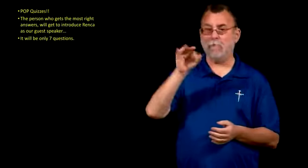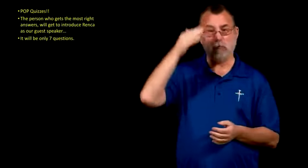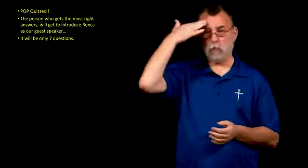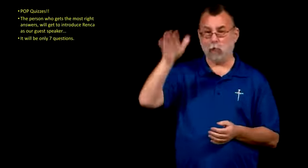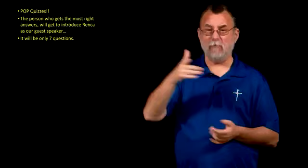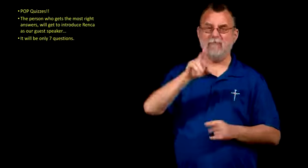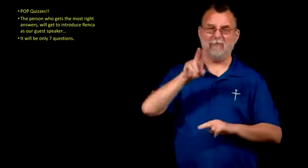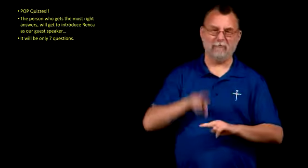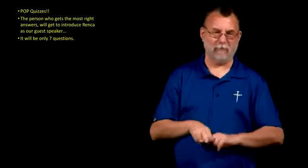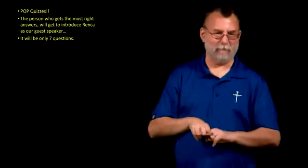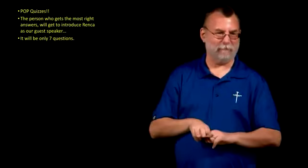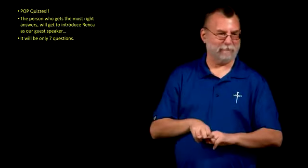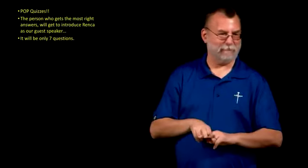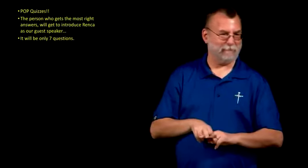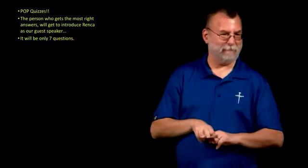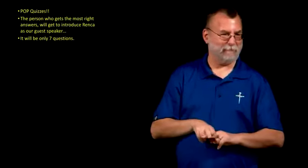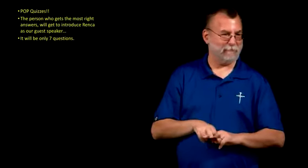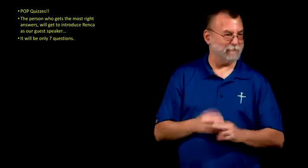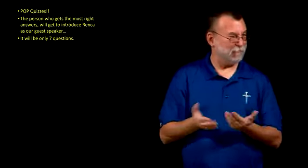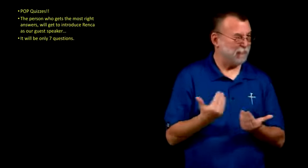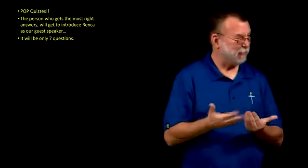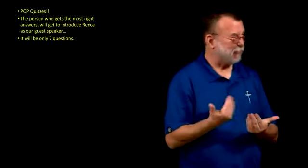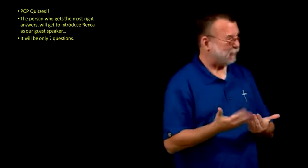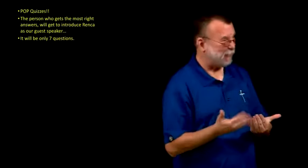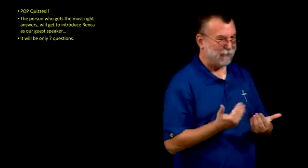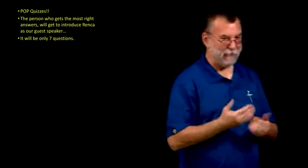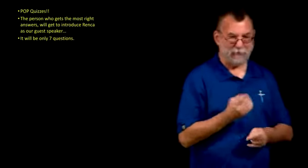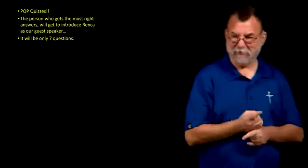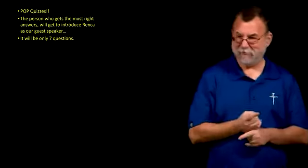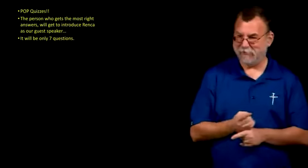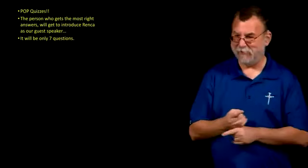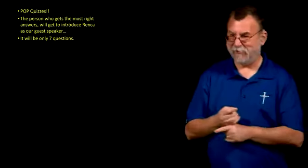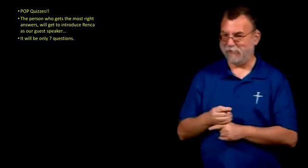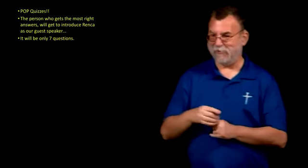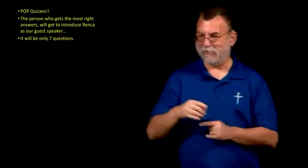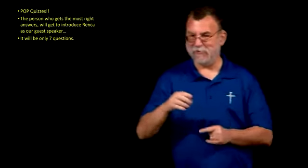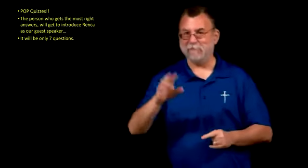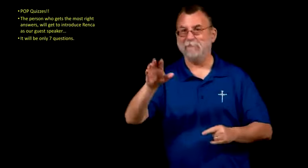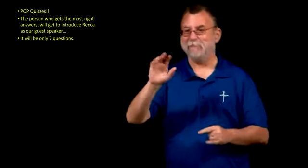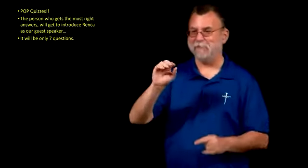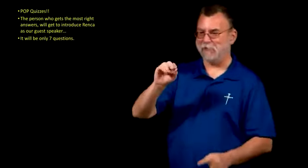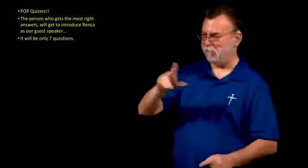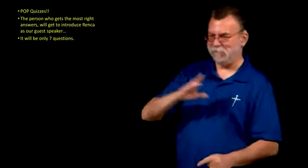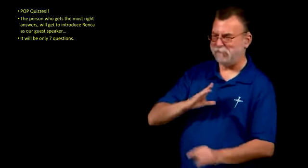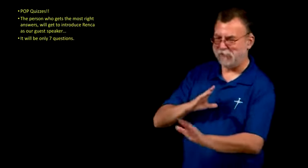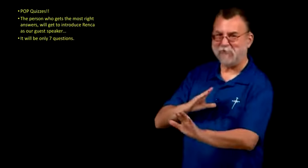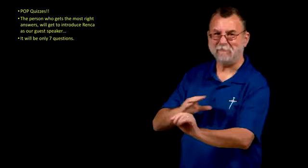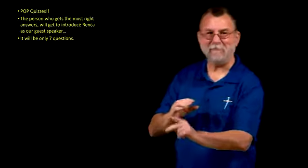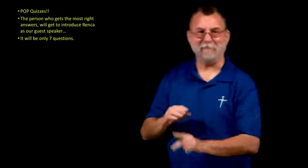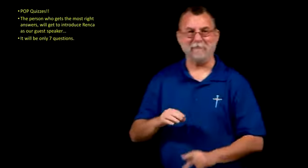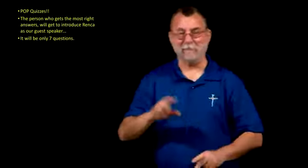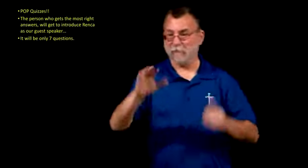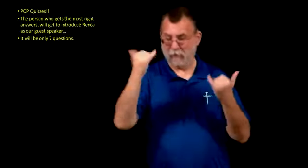will get up and introduce the speaker, and then, of course, sit down. Very easy, okay? It'll be fine.